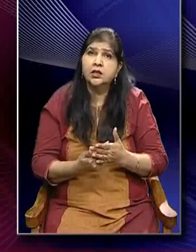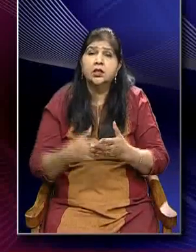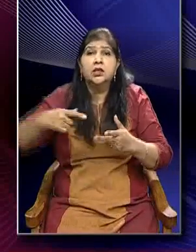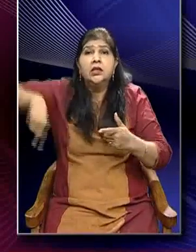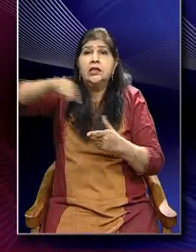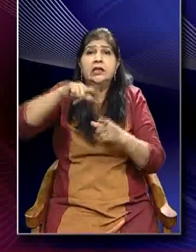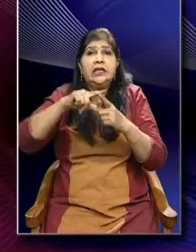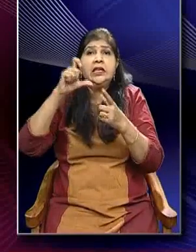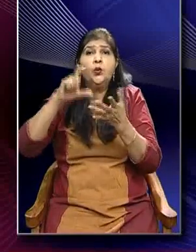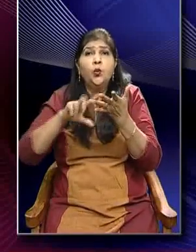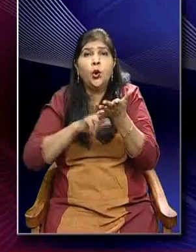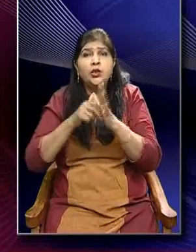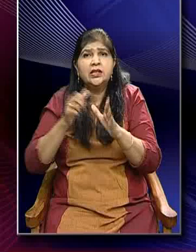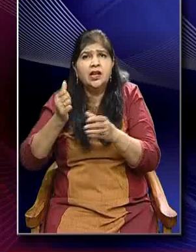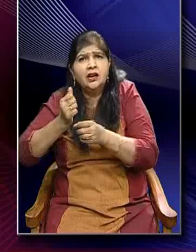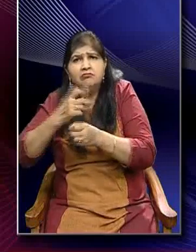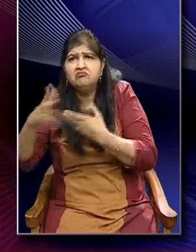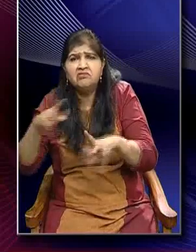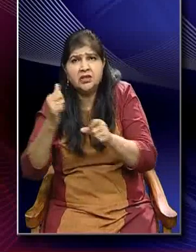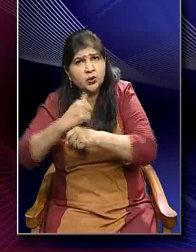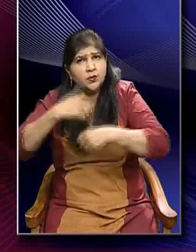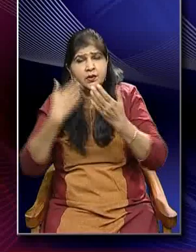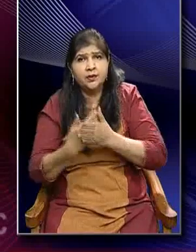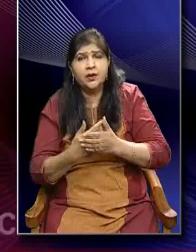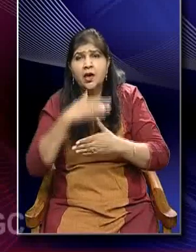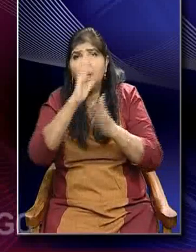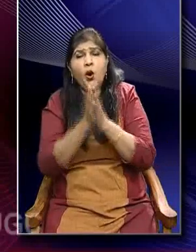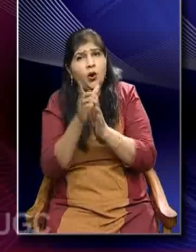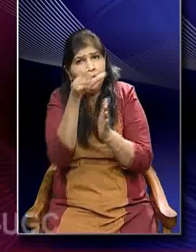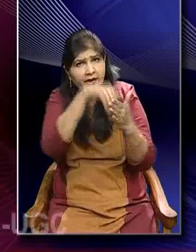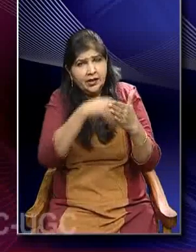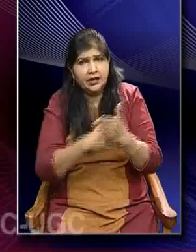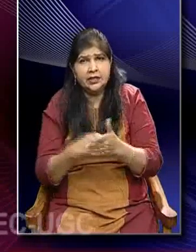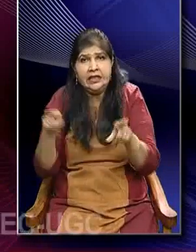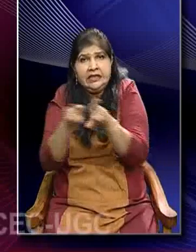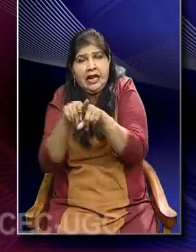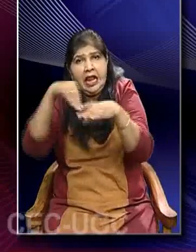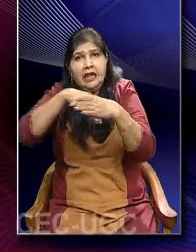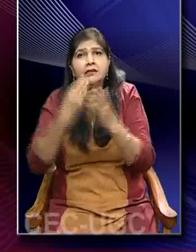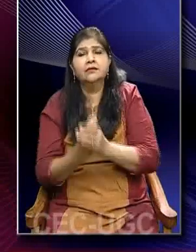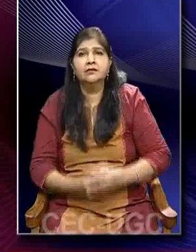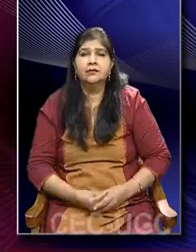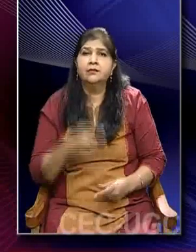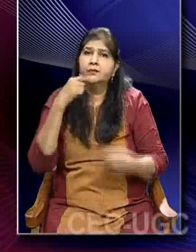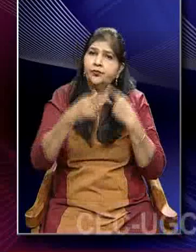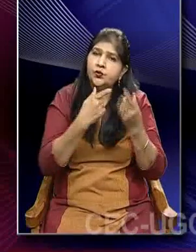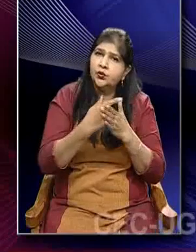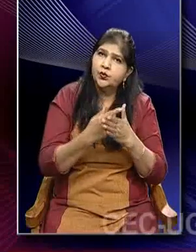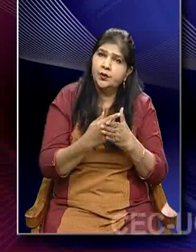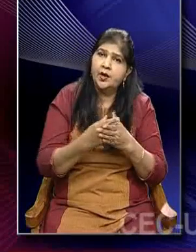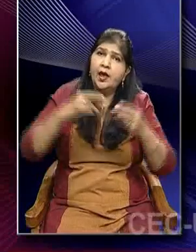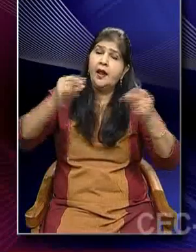ecological disruption, all of it is related to